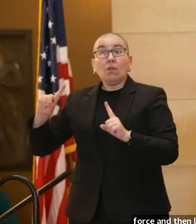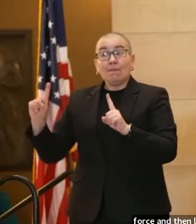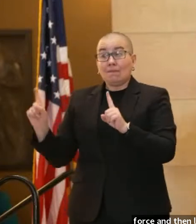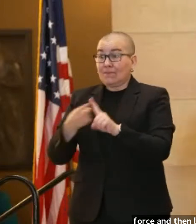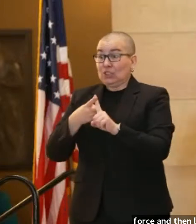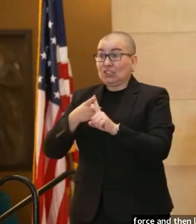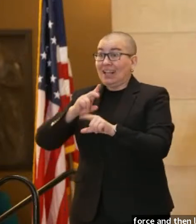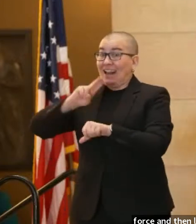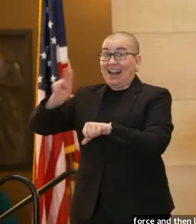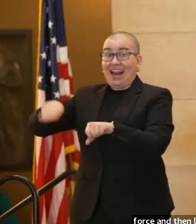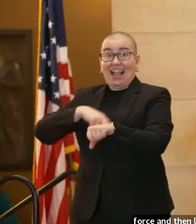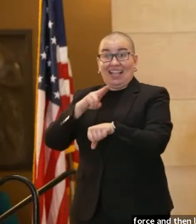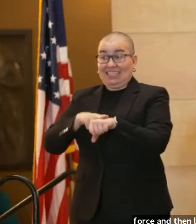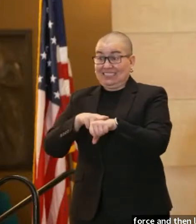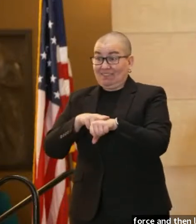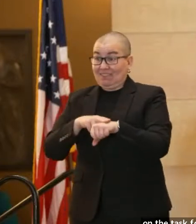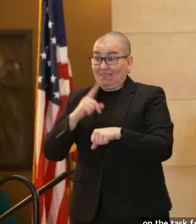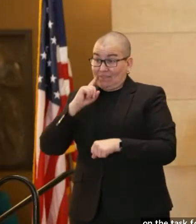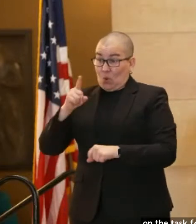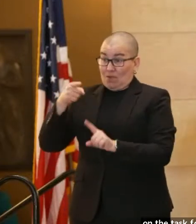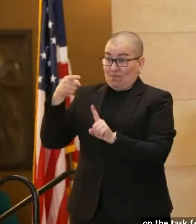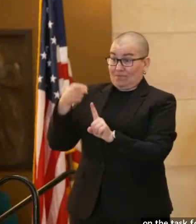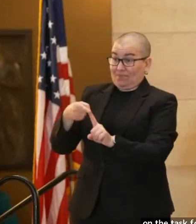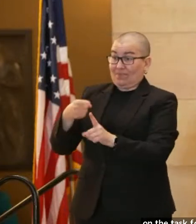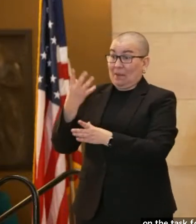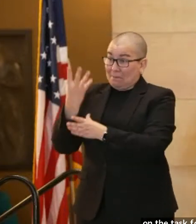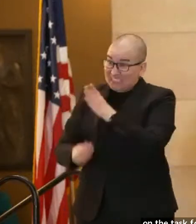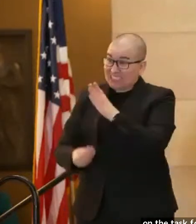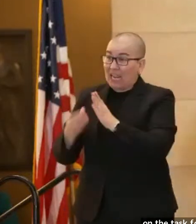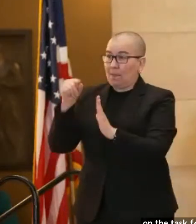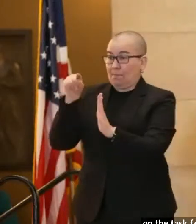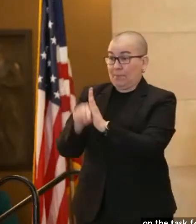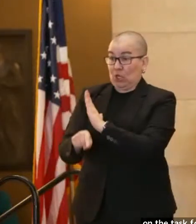task force for missing and murdered Indigenous women.